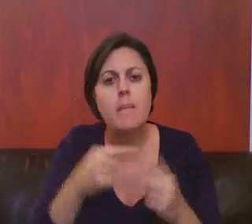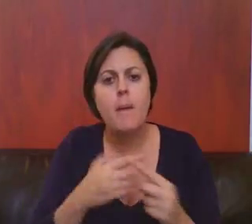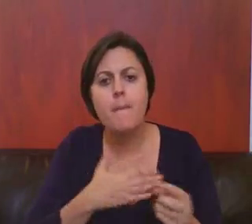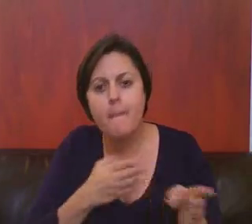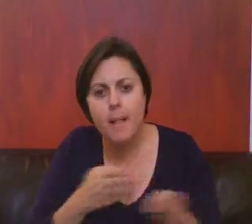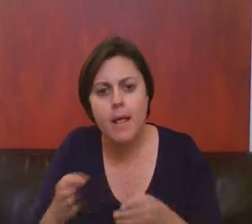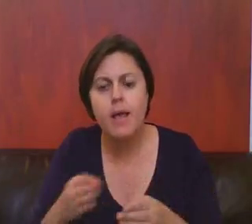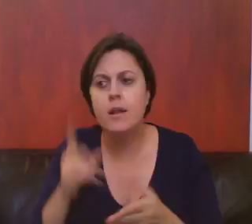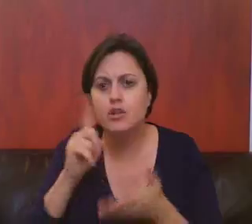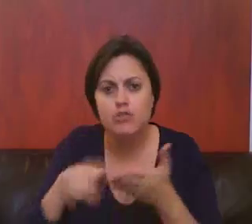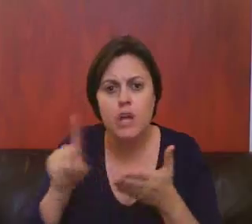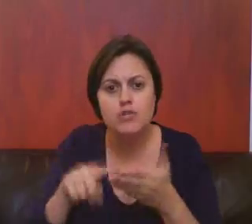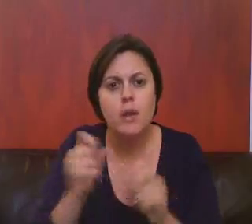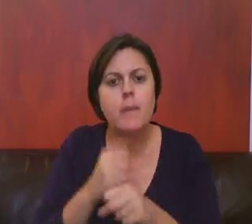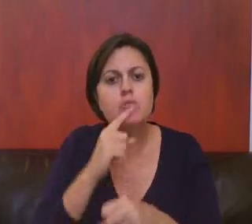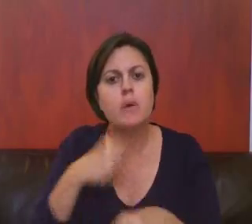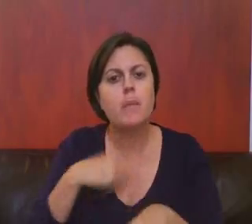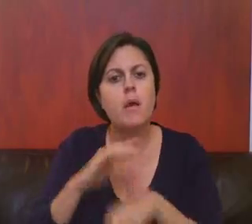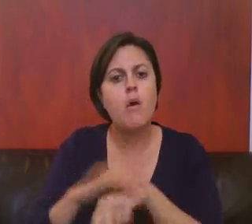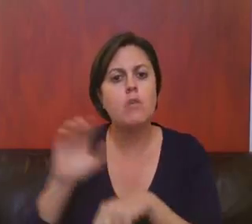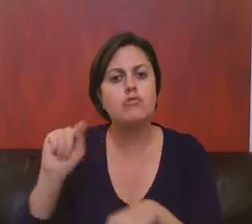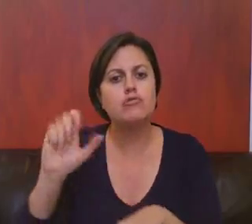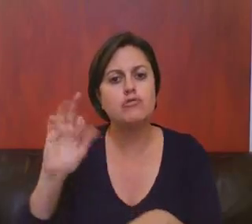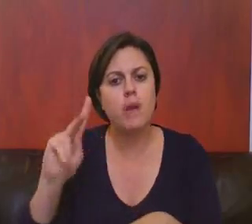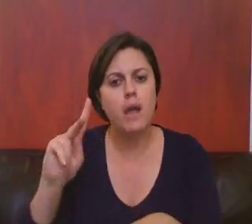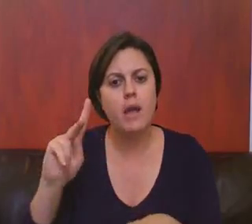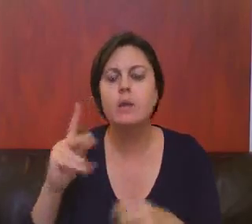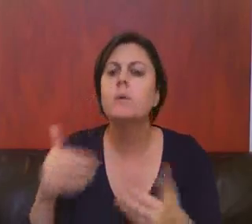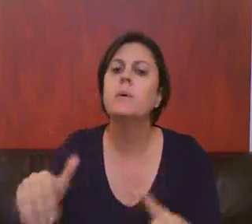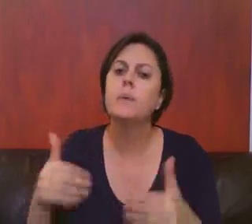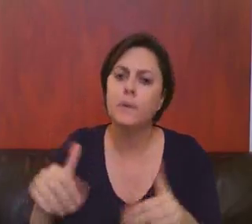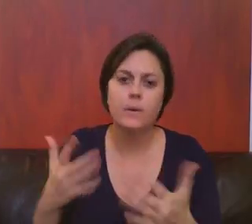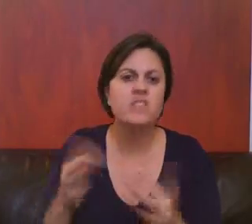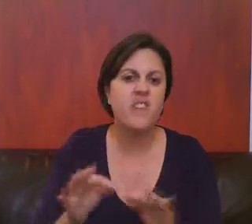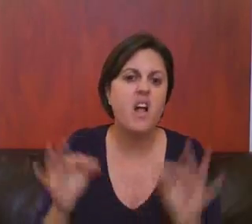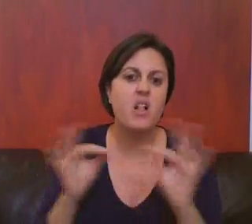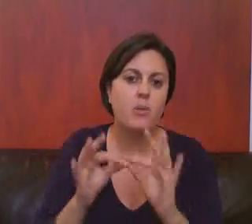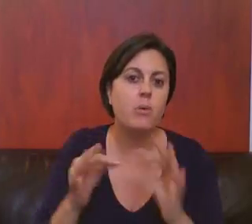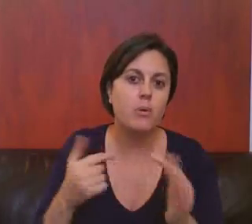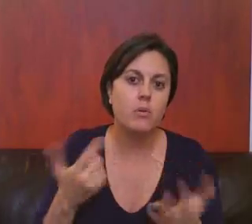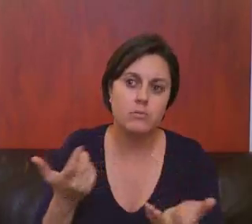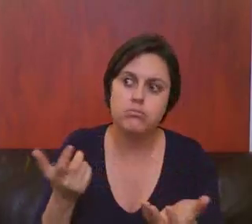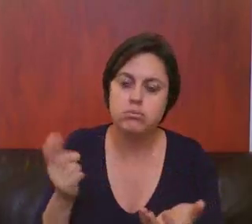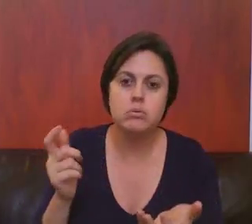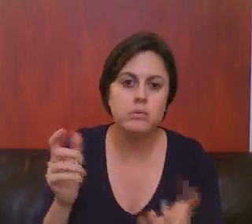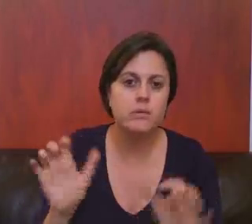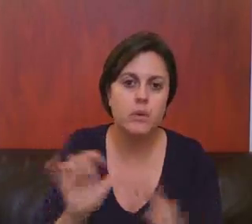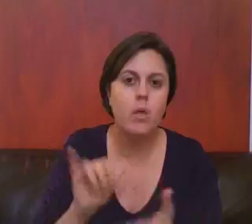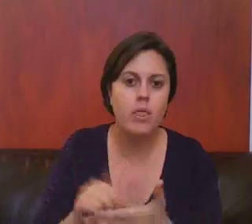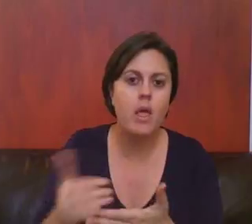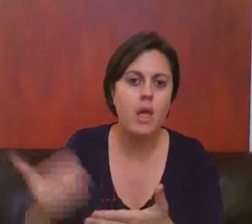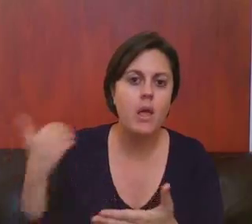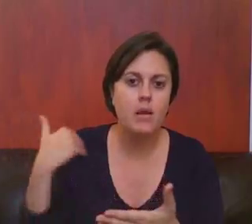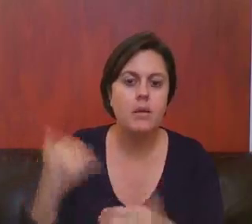that. Yeah, someone who's done there and done that. Yeah, and I mean, even if it's just two other people who are starting out in